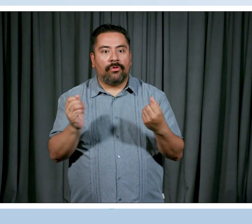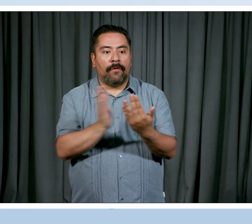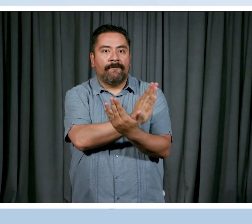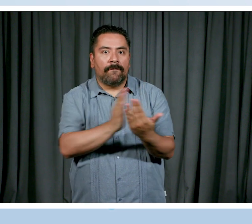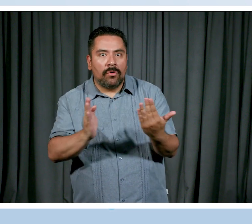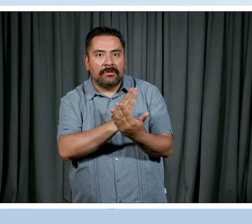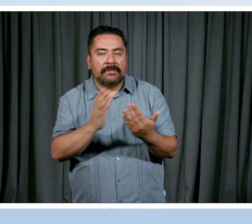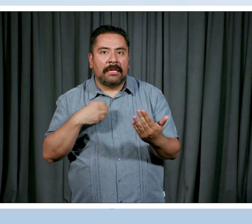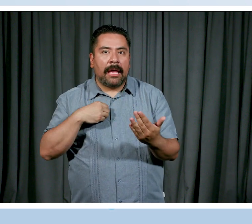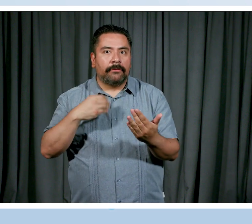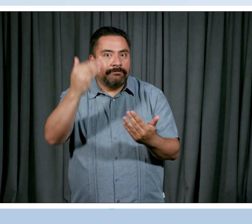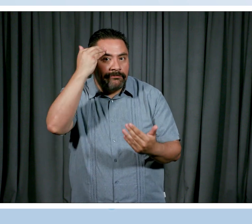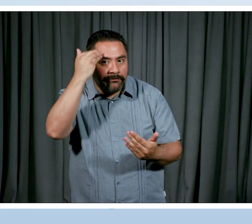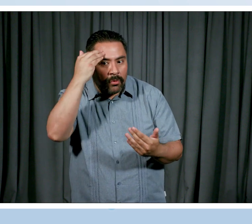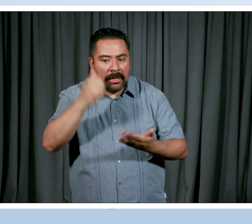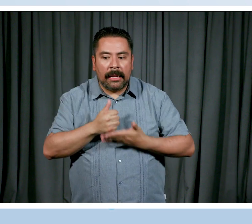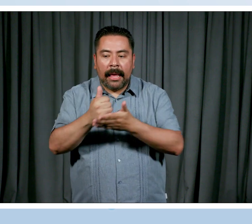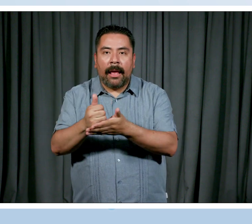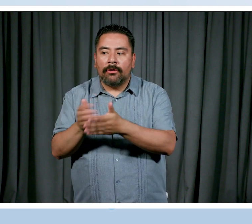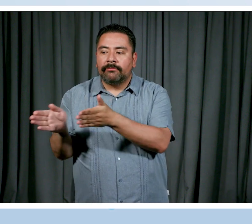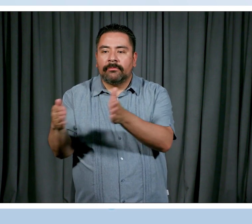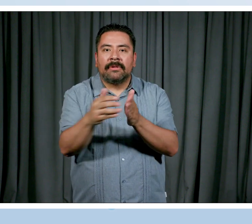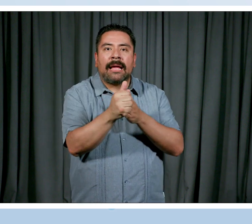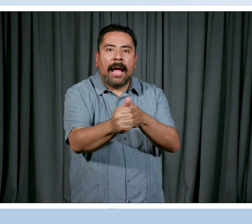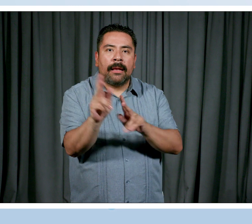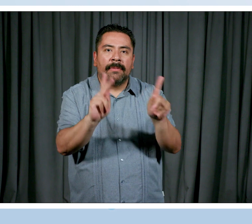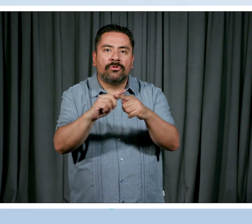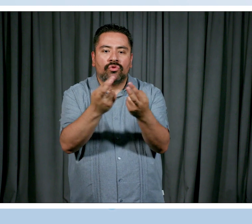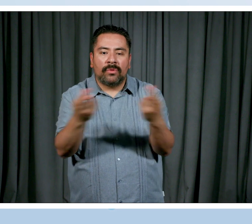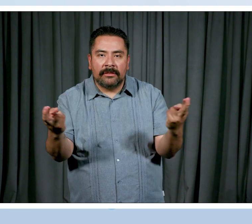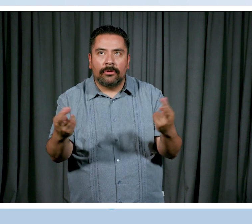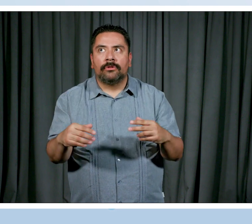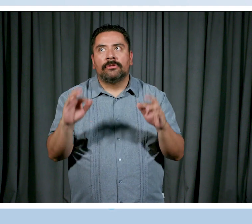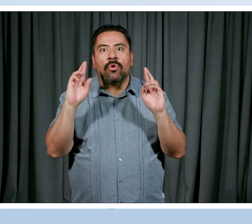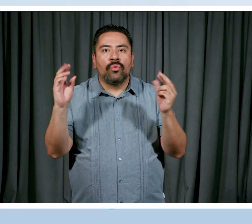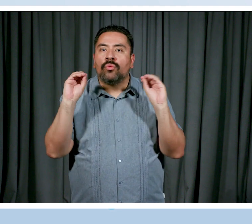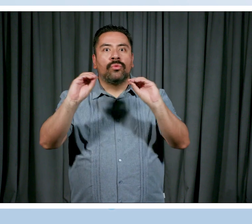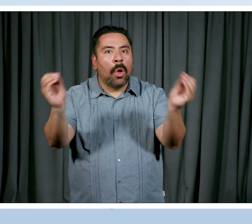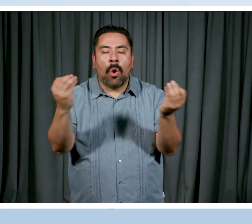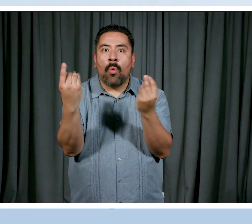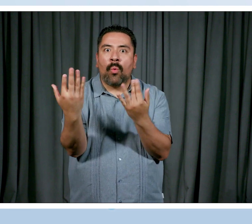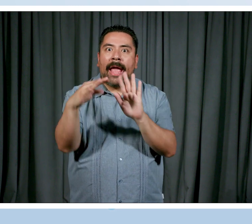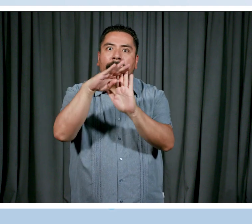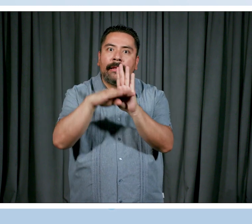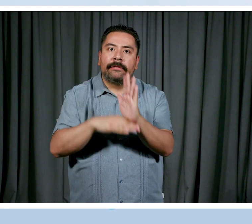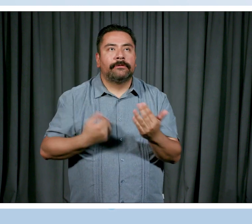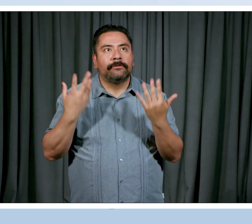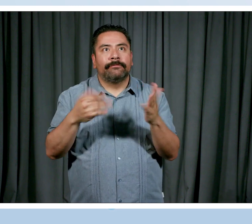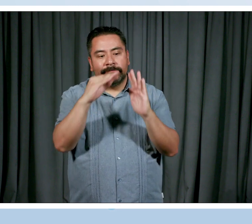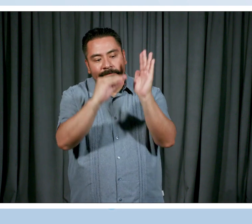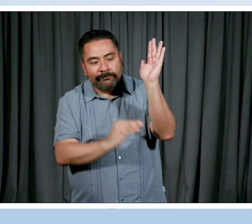that we can help direct people to resources, that there isn't a wait list, that the quality is